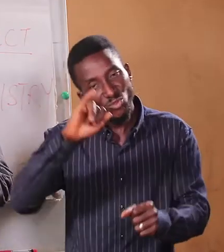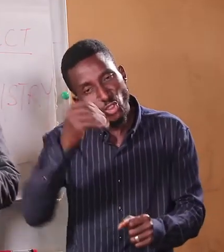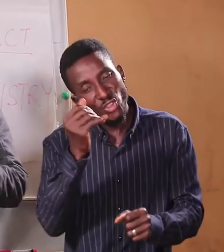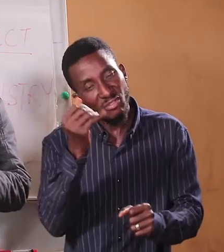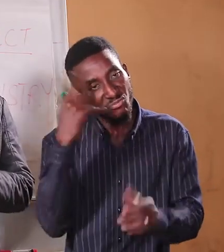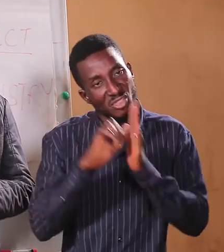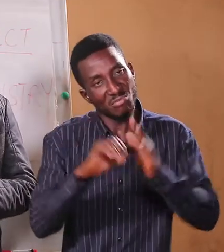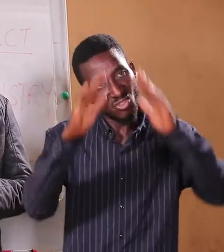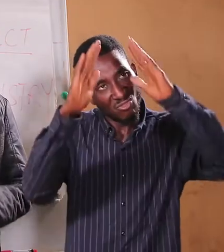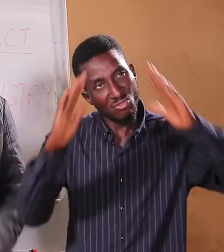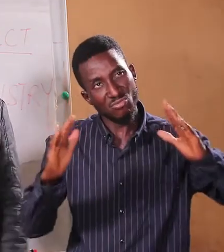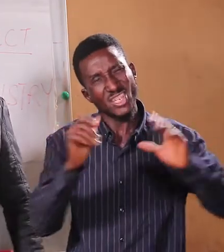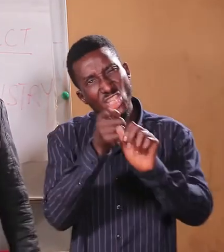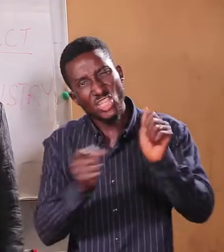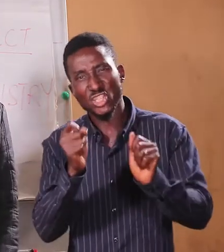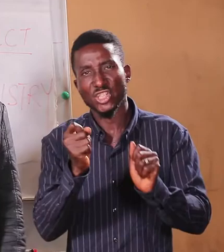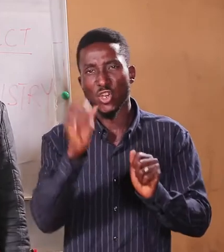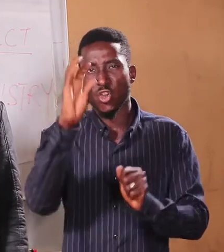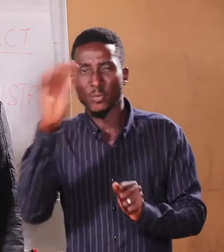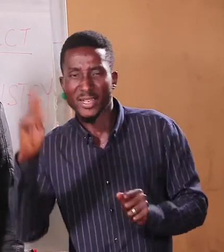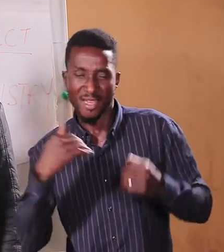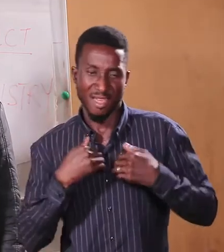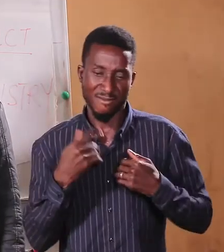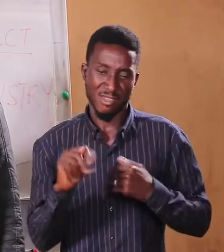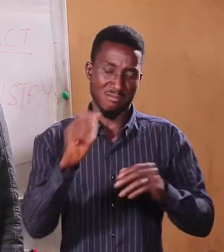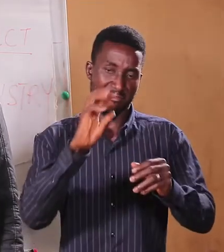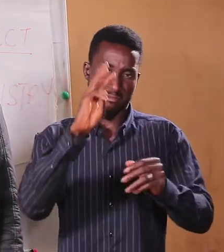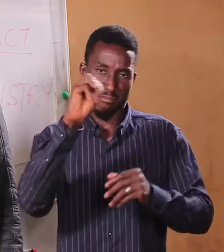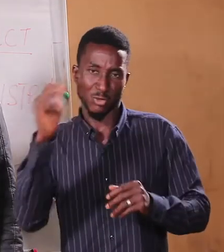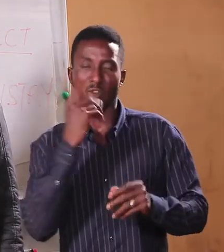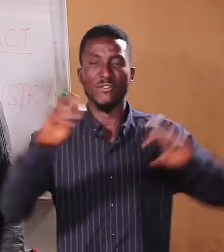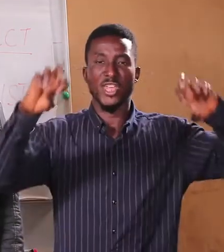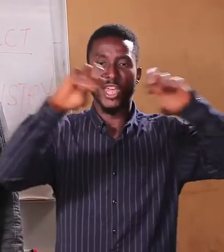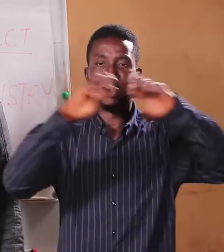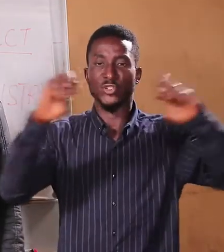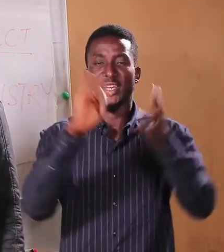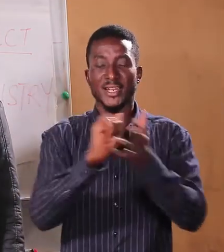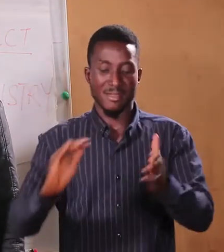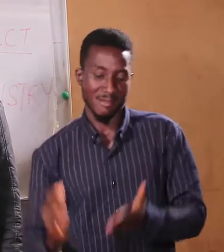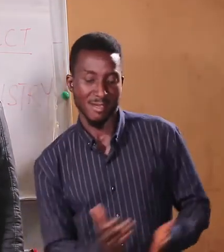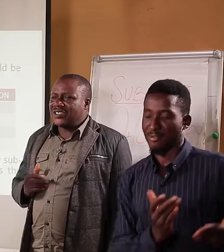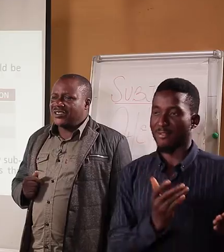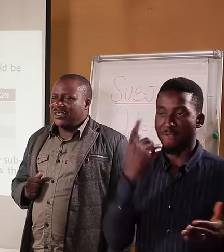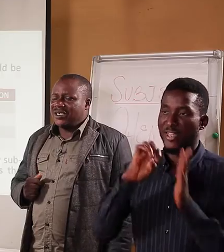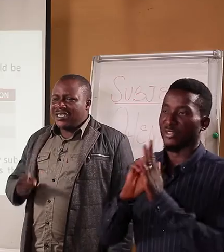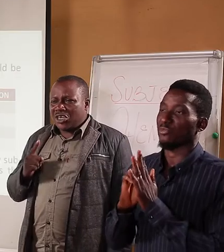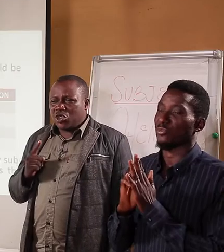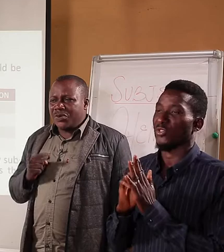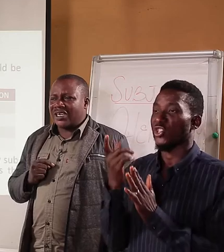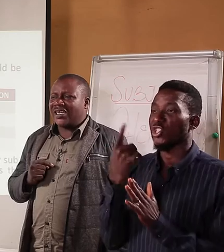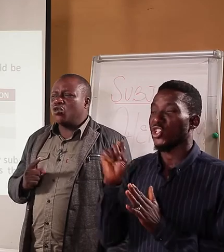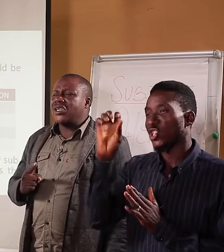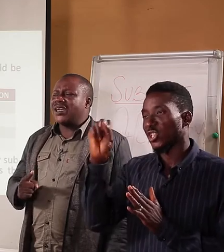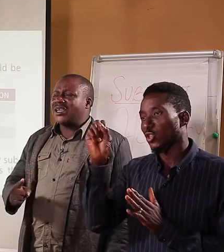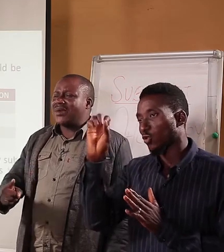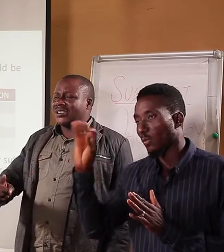room, each and every orbital has a maximum number of electrons that it can carry. For instance, the s